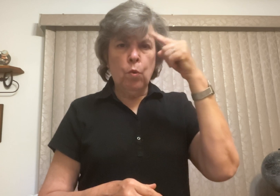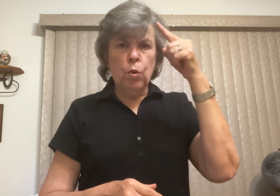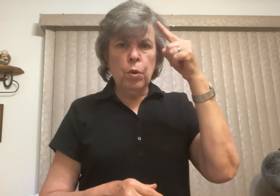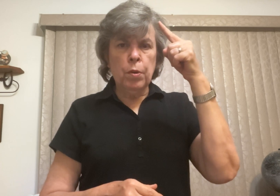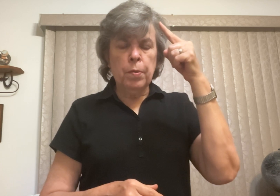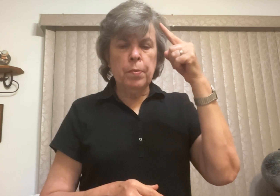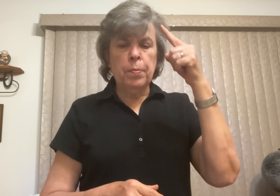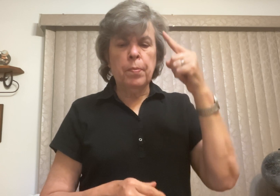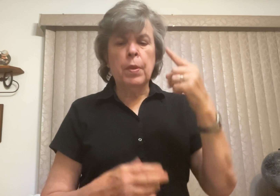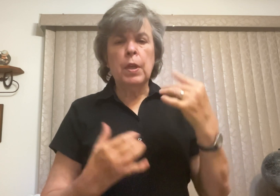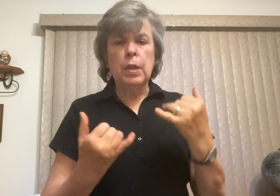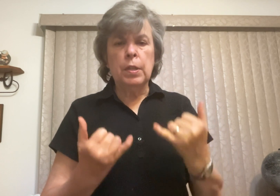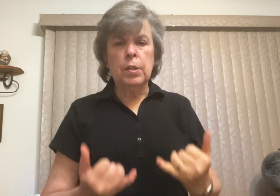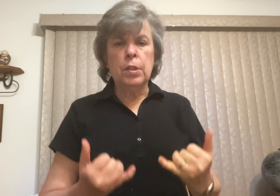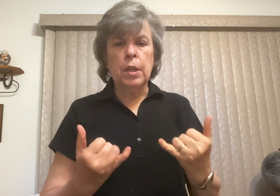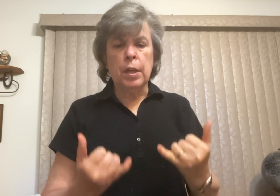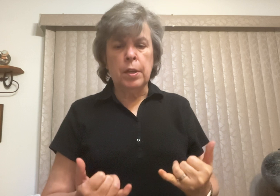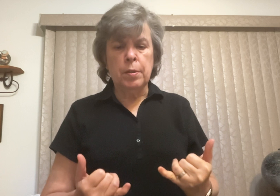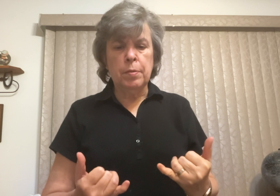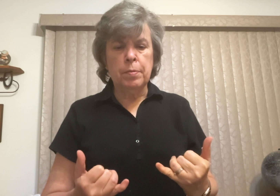for today.